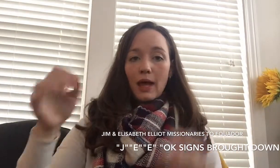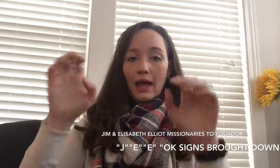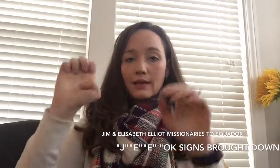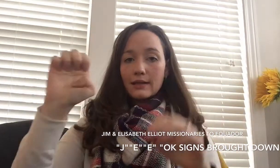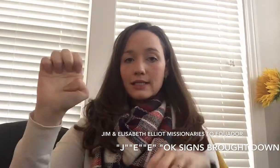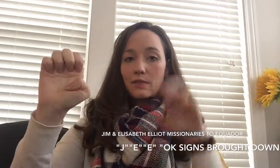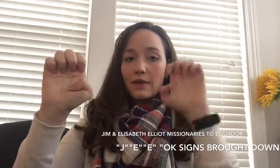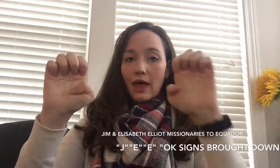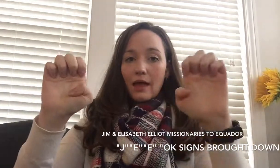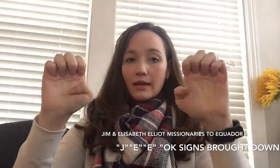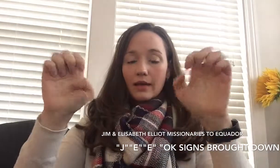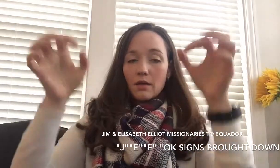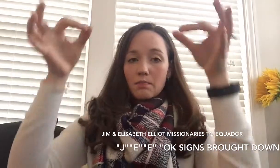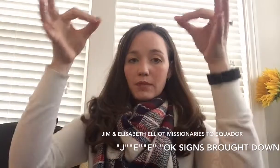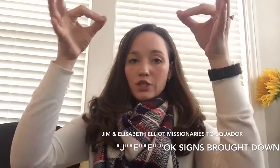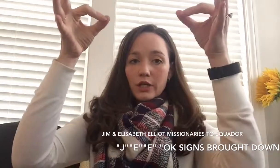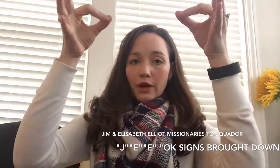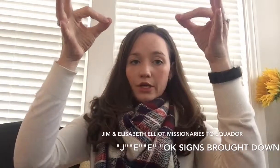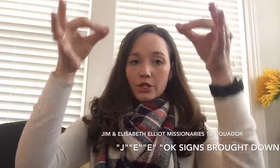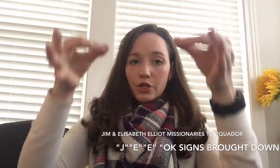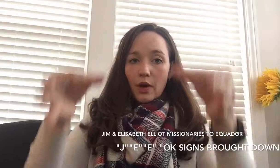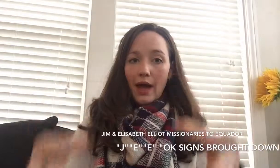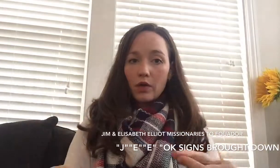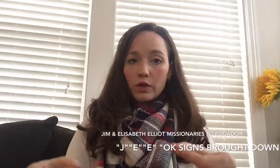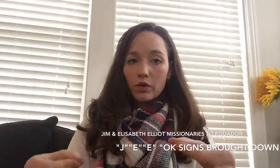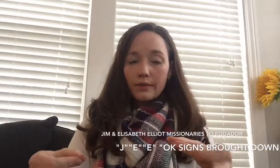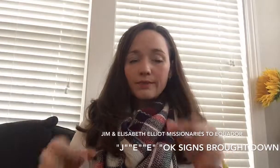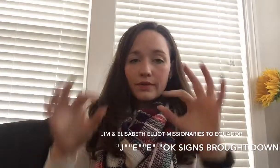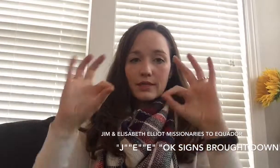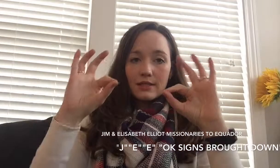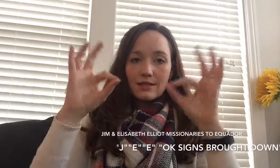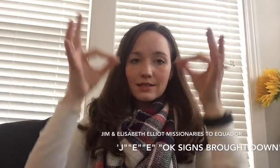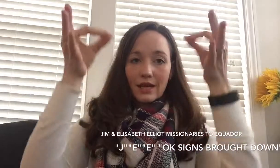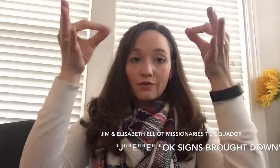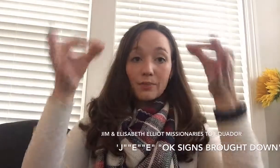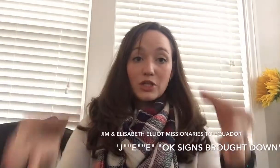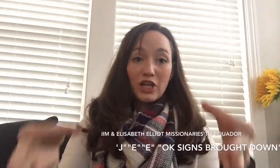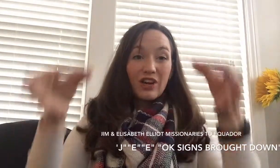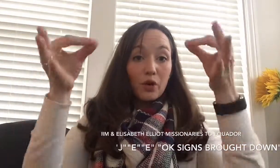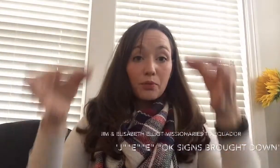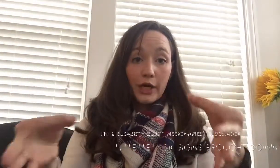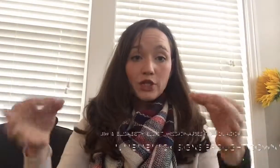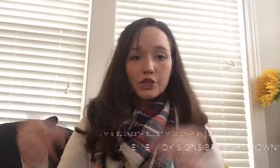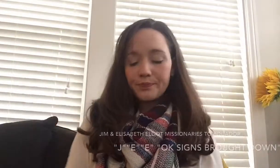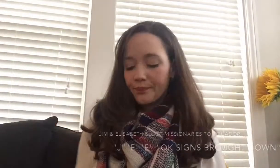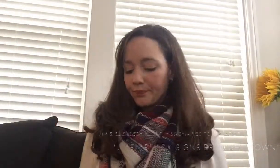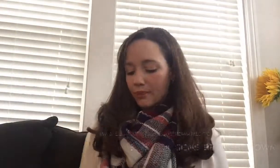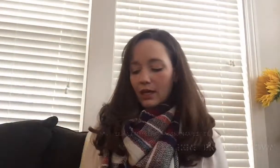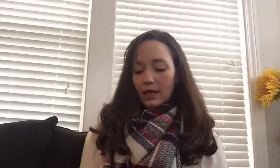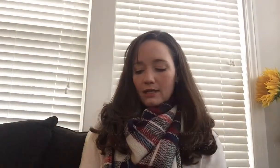and Elizabeth Elliot, missionaries to Ecuador. And this is the sign for missionary or preach in ASL.